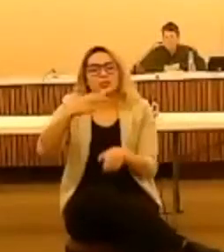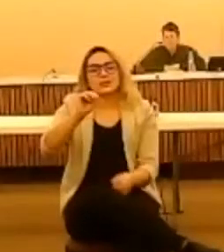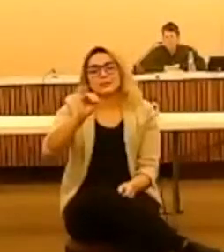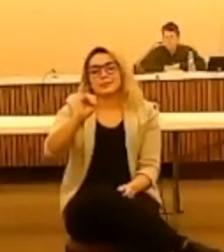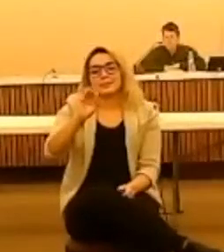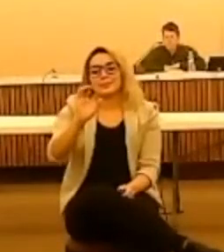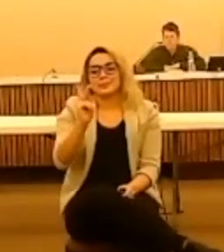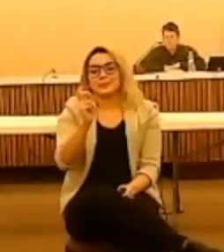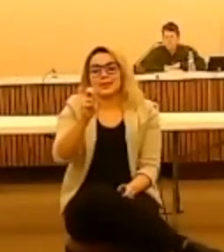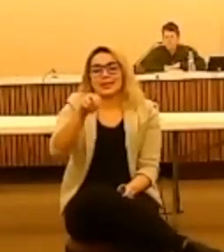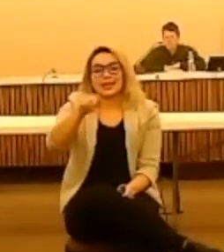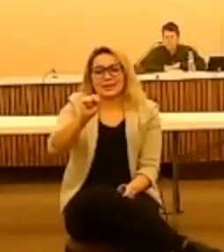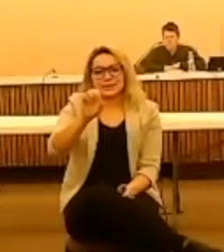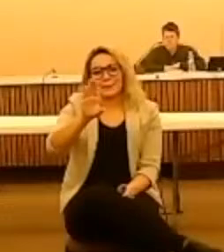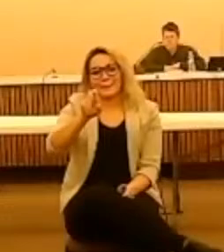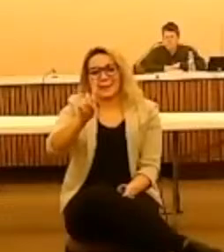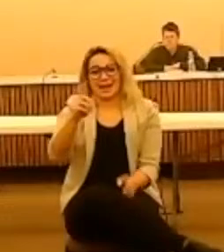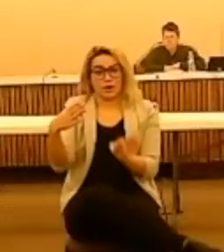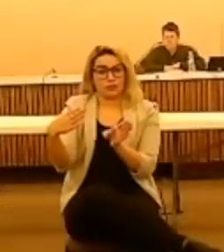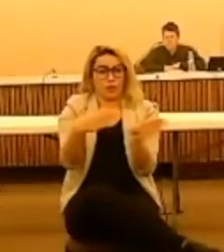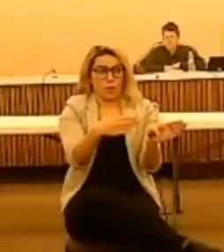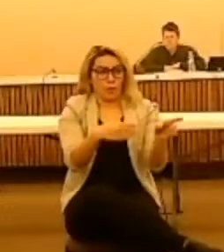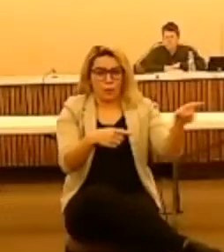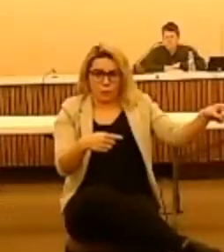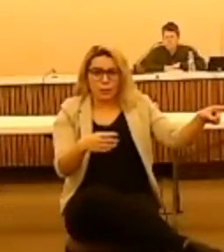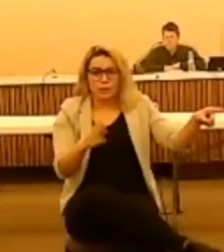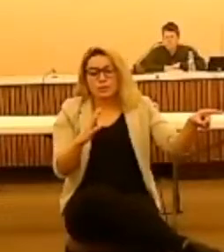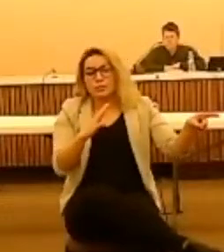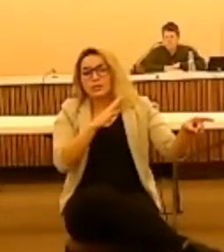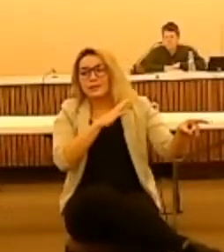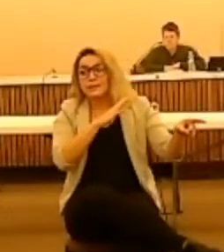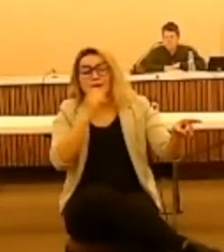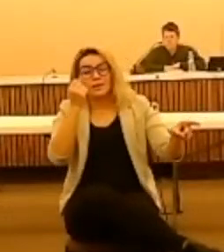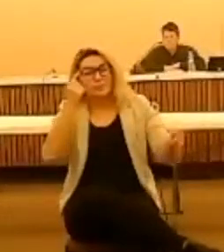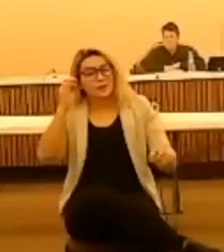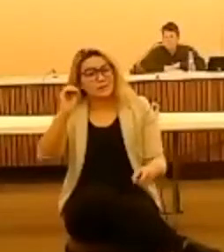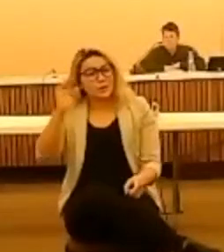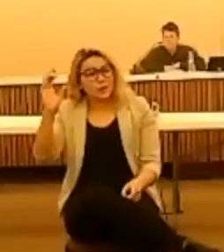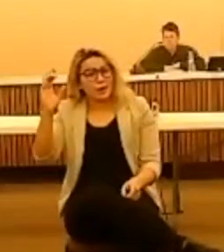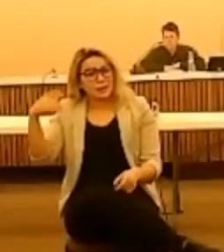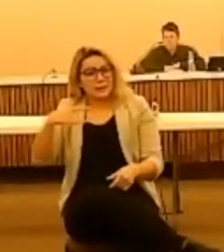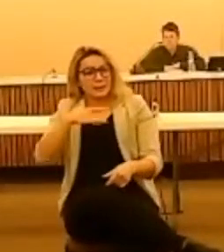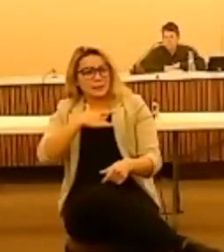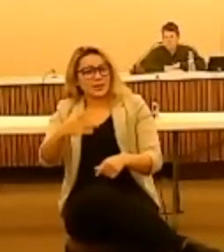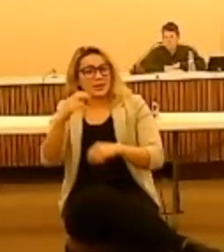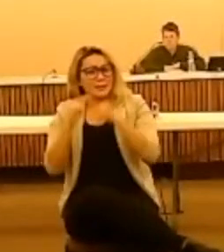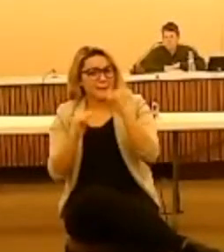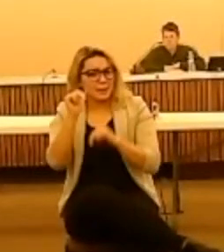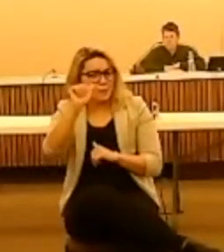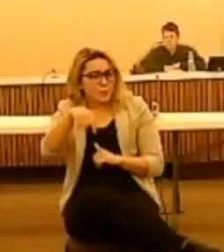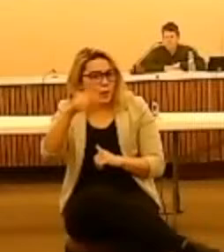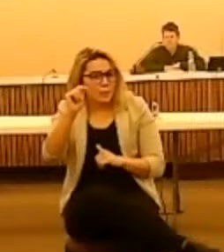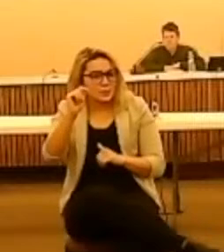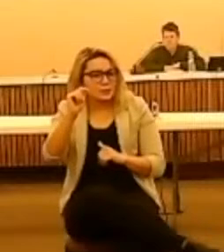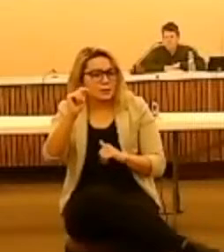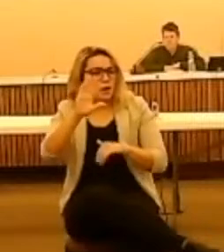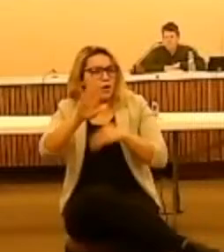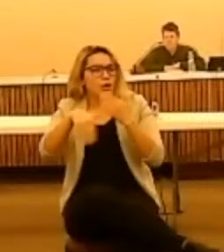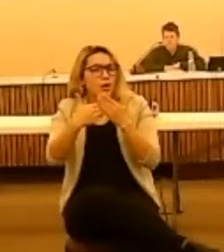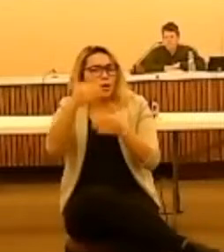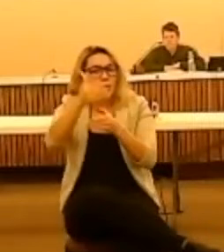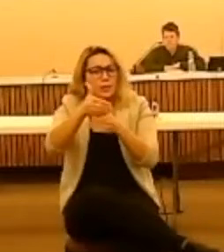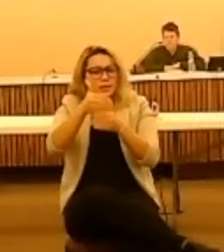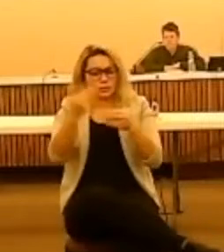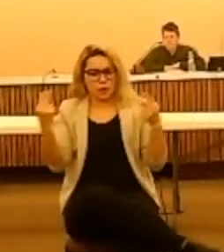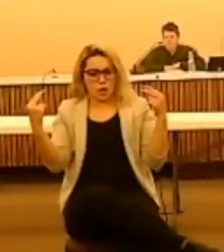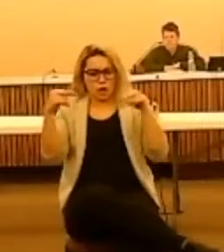projects across Monroe County, a lot of times they're very much inward facing, and I see it all the time everywhere, by my house,